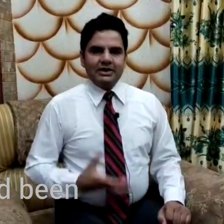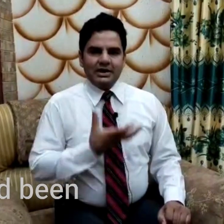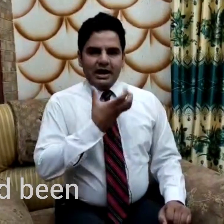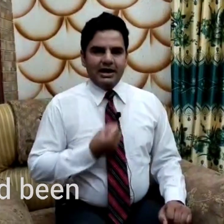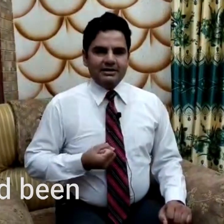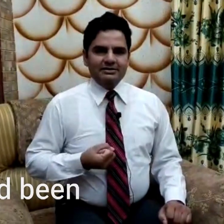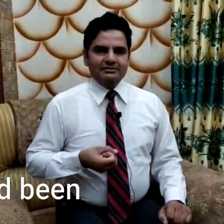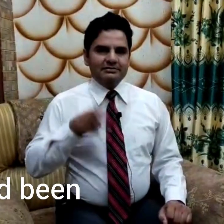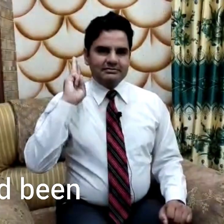had